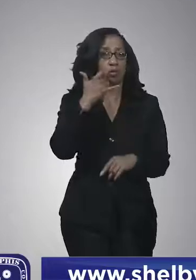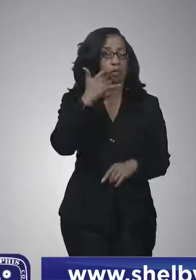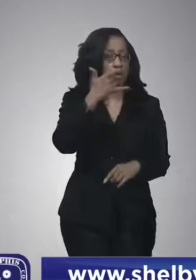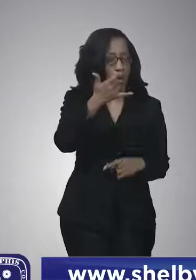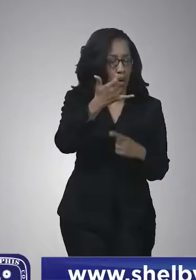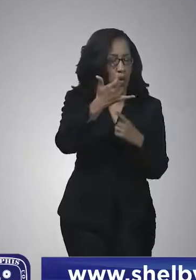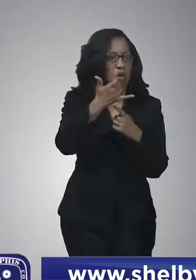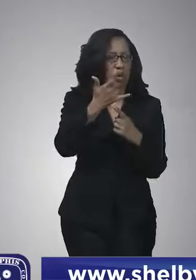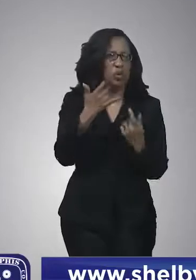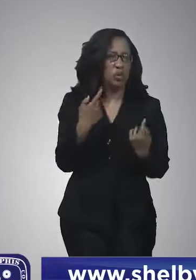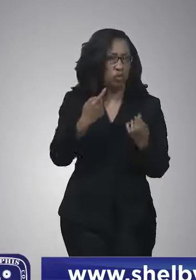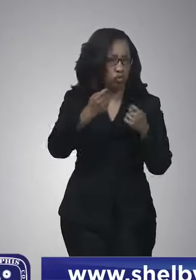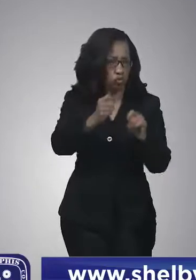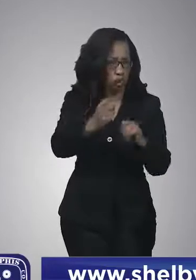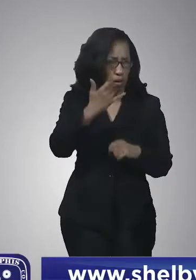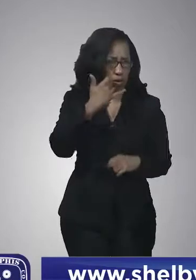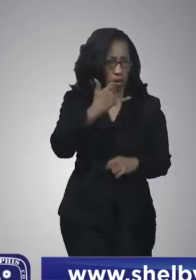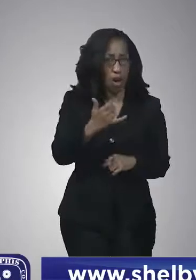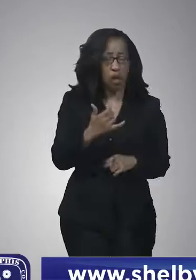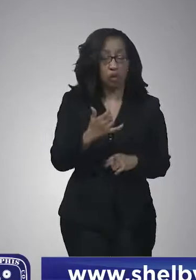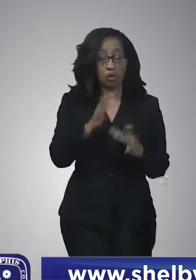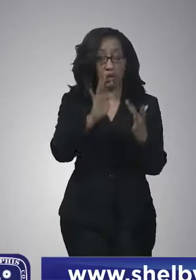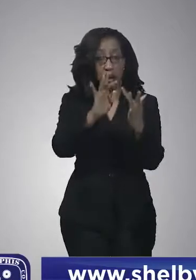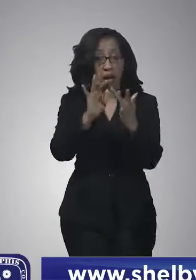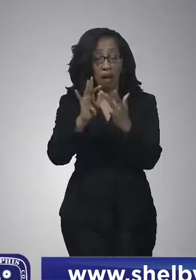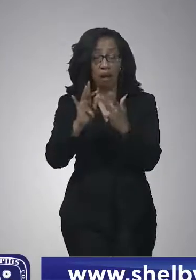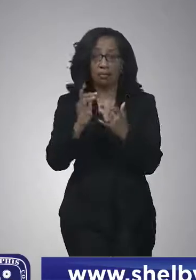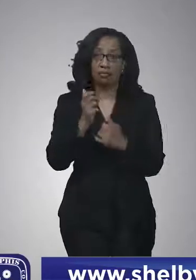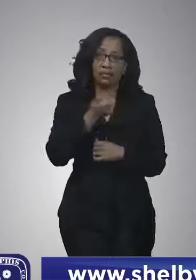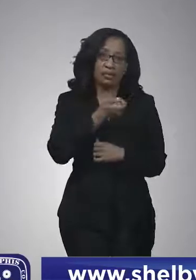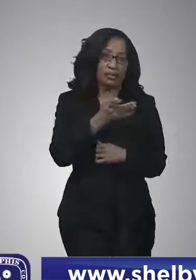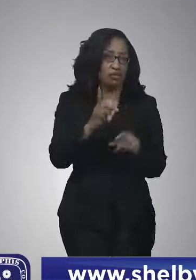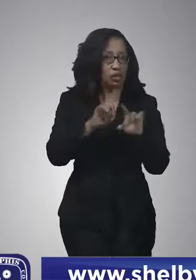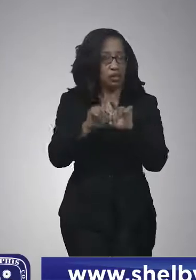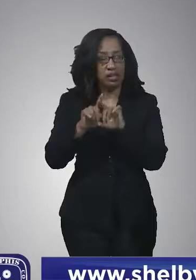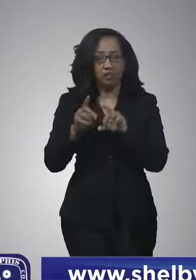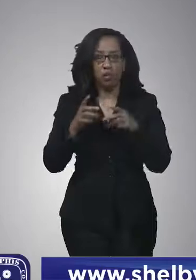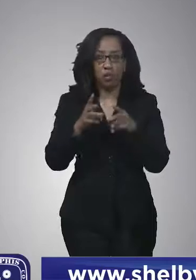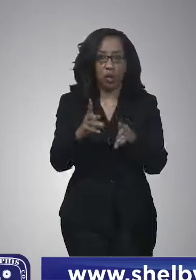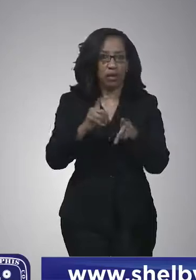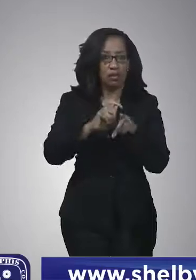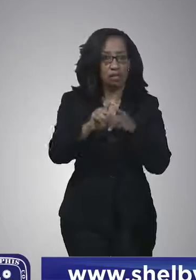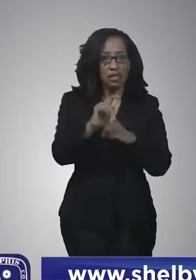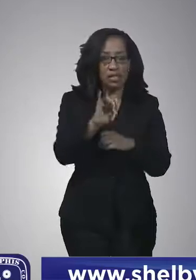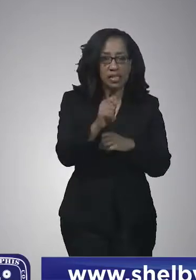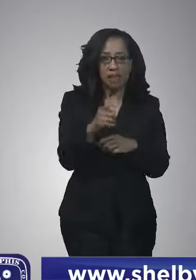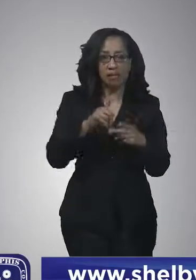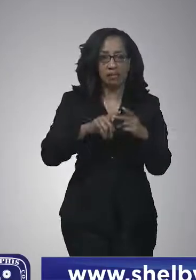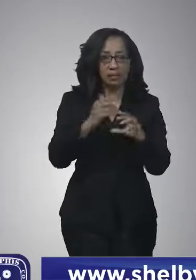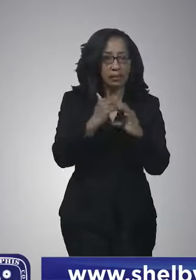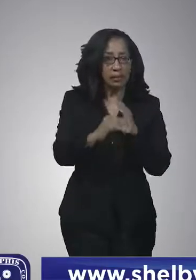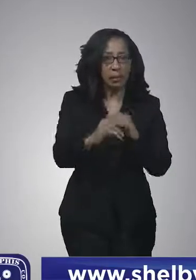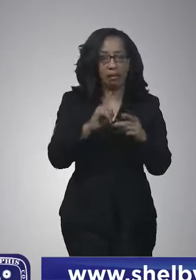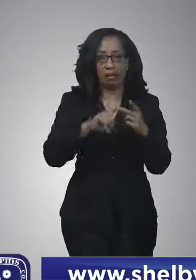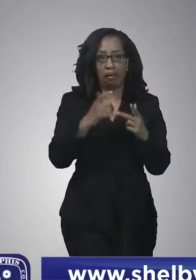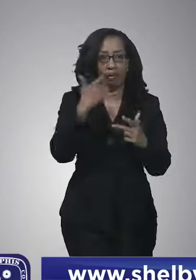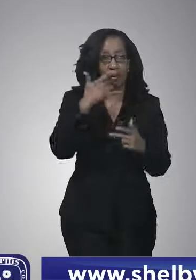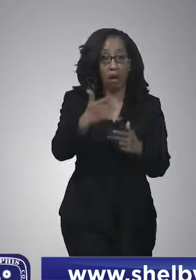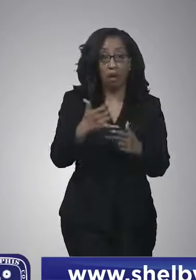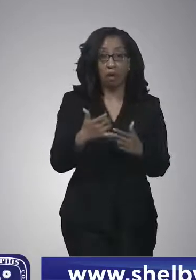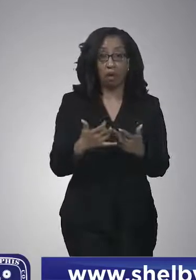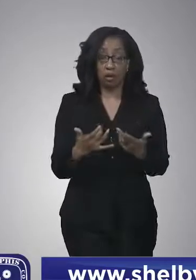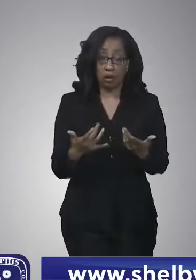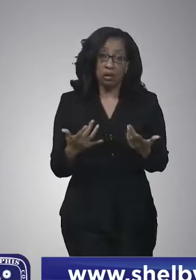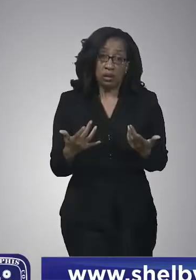there are several different ways people are contacted, and we just want to make sure that we're contacting people. Sometimes we may not be